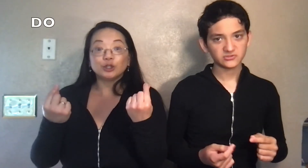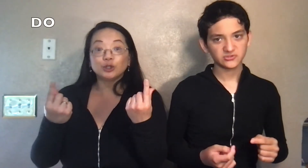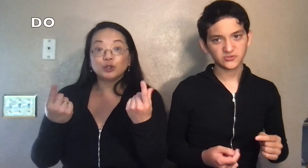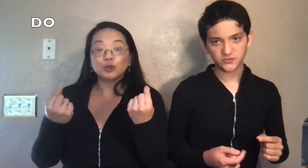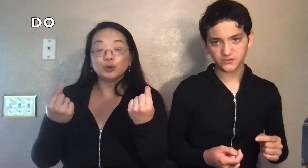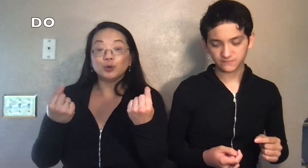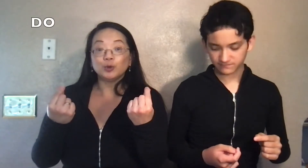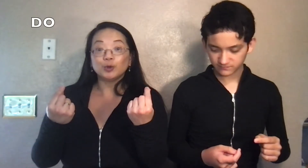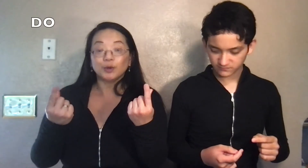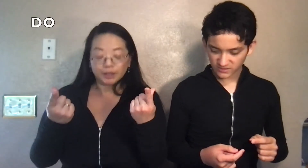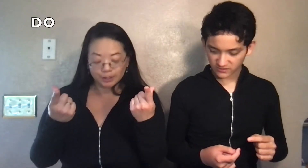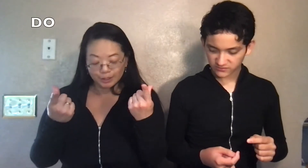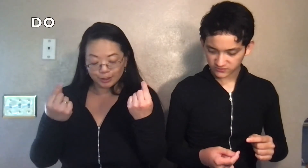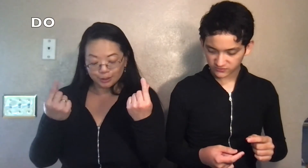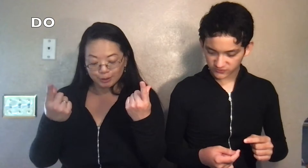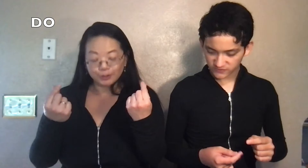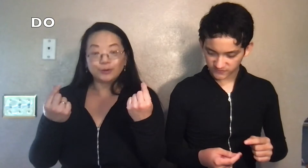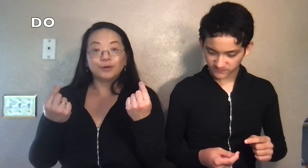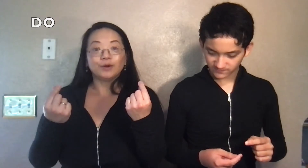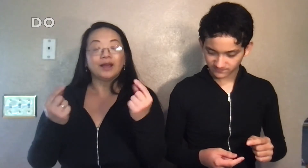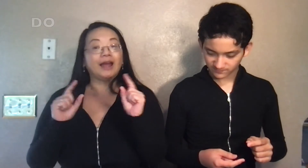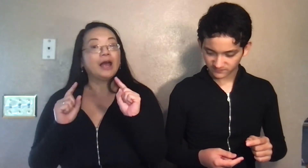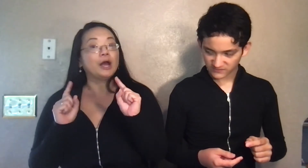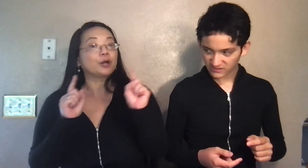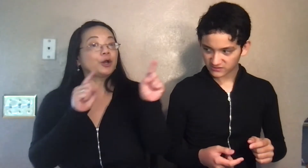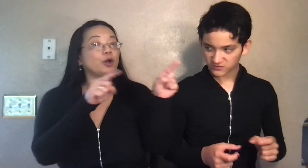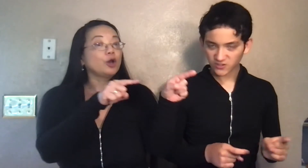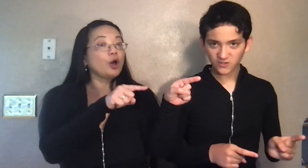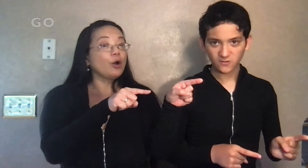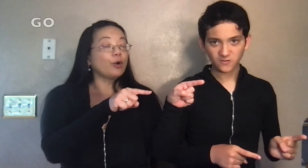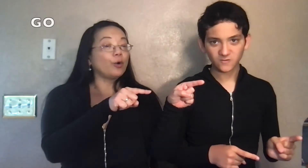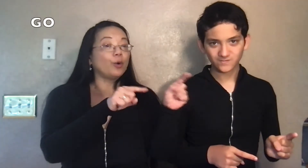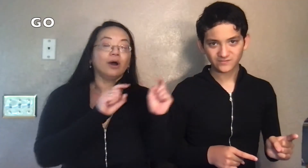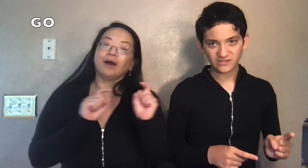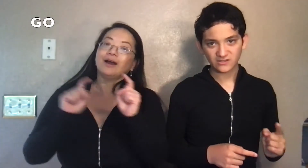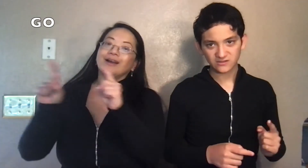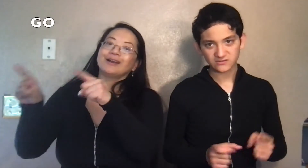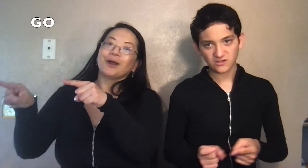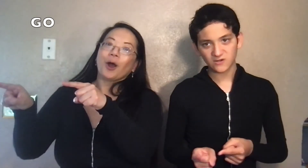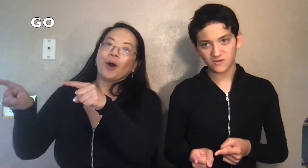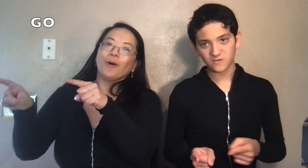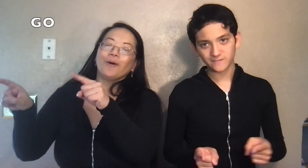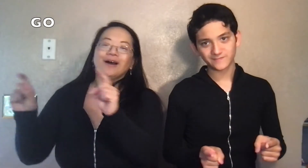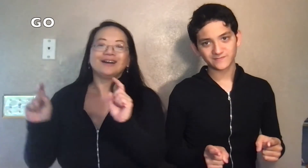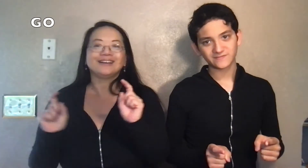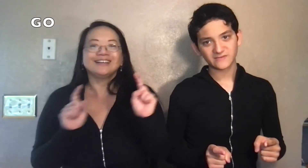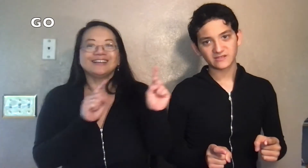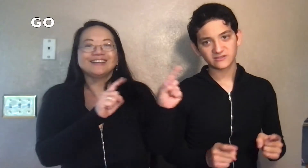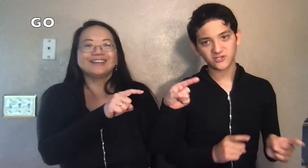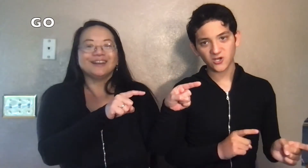Do. Do. Go. Go. Go.